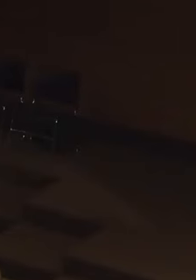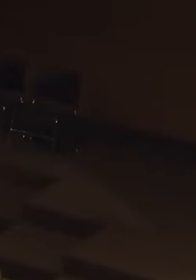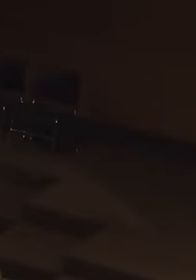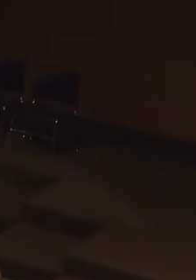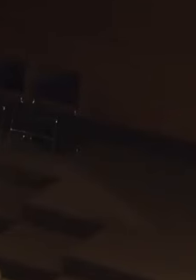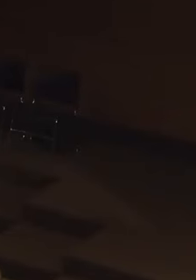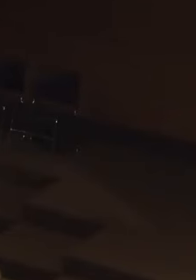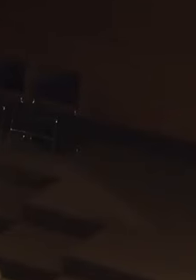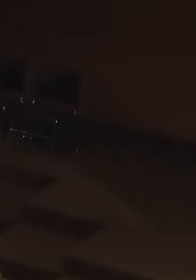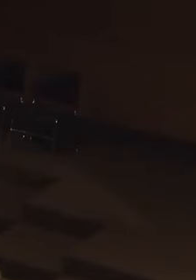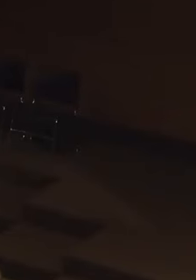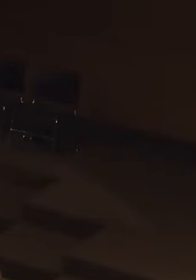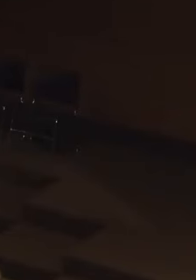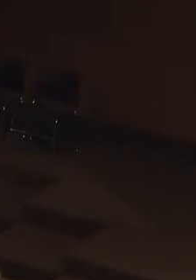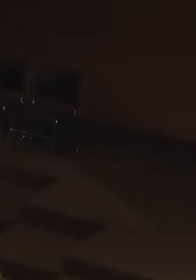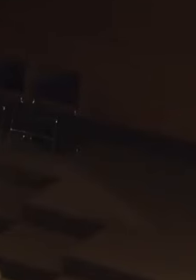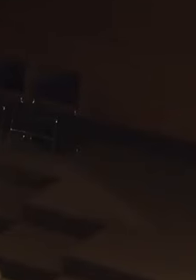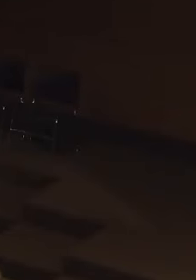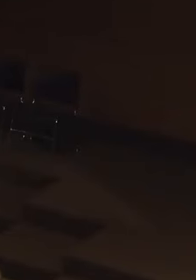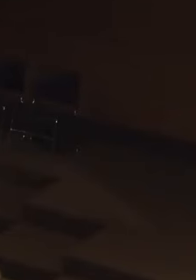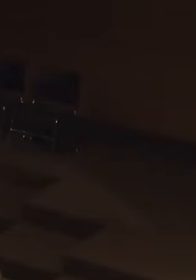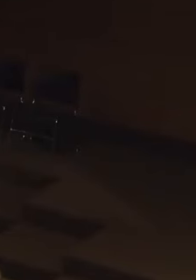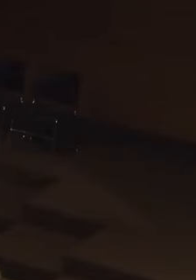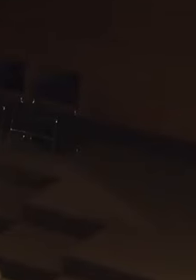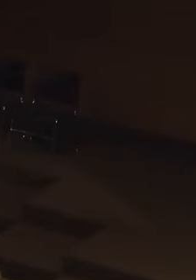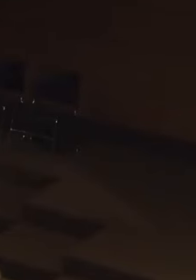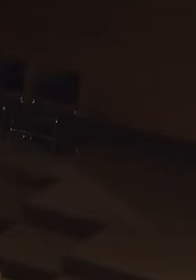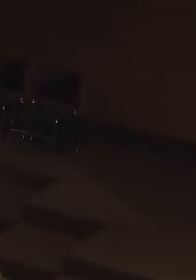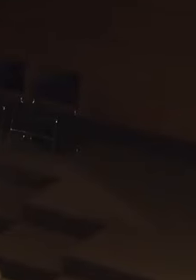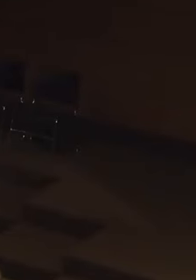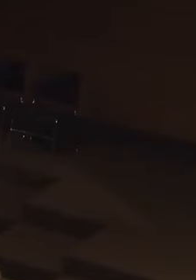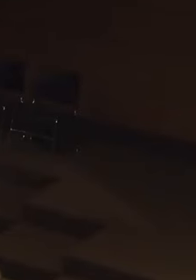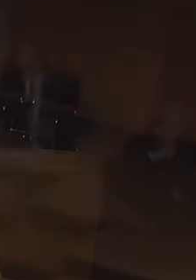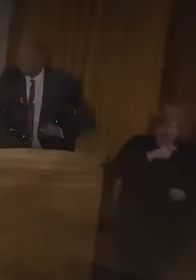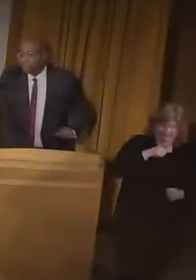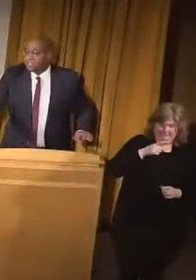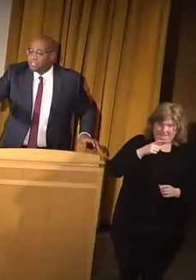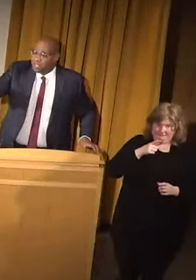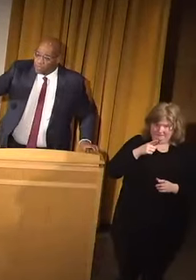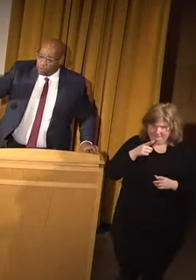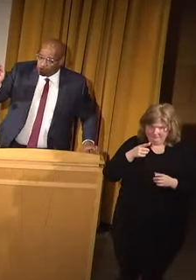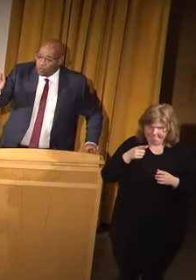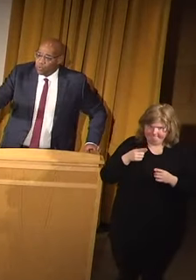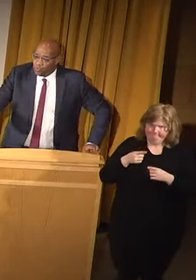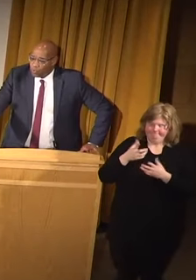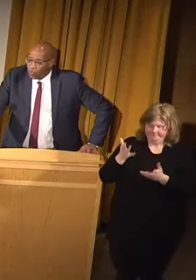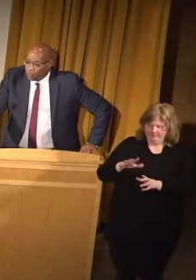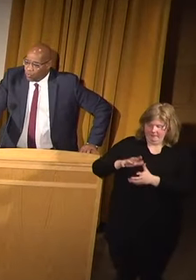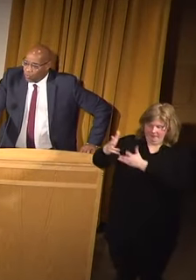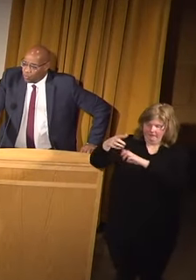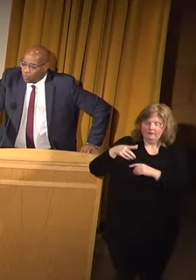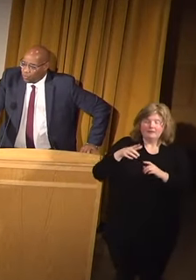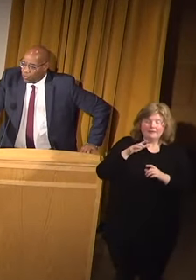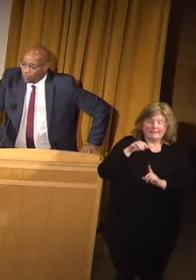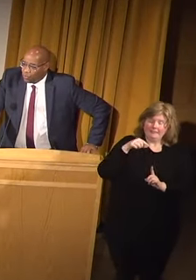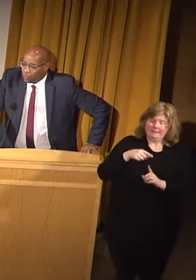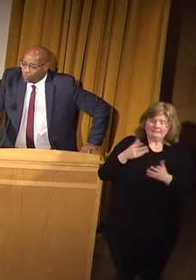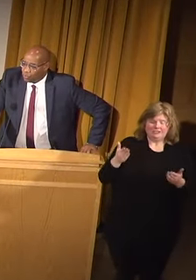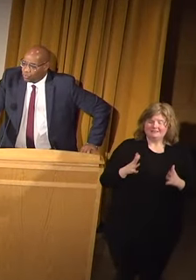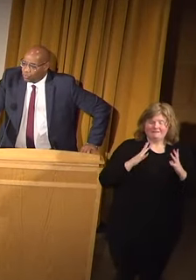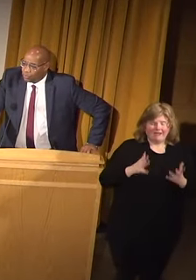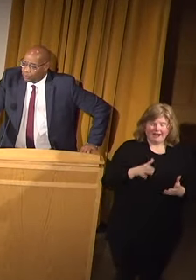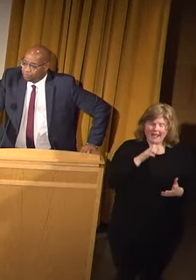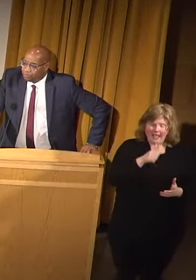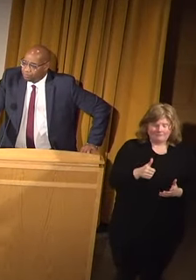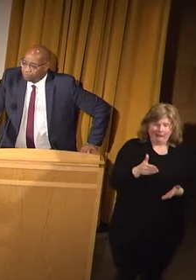great example of what happened to black men by black police. So all I'm saying is, this right here is fine. I'm not